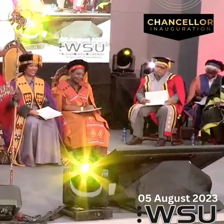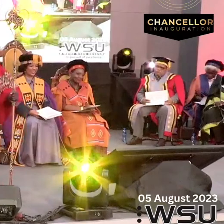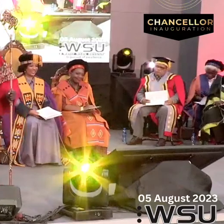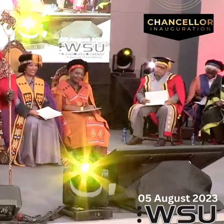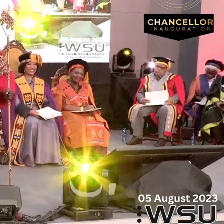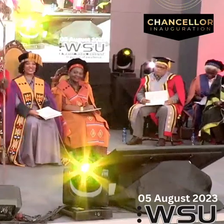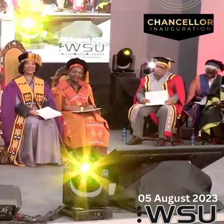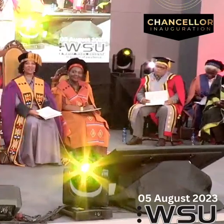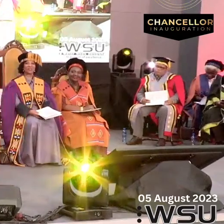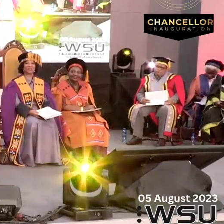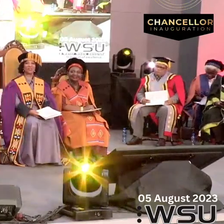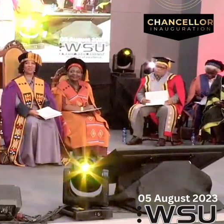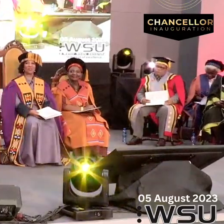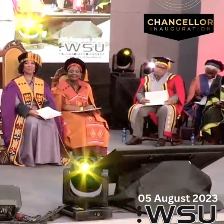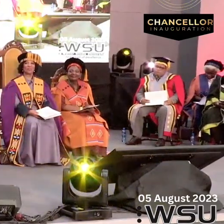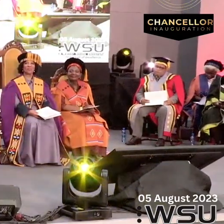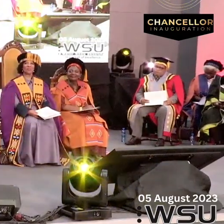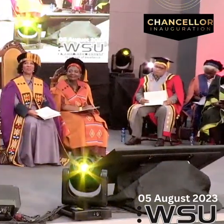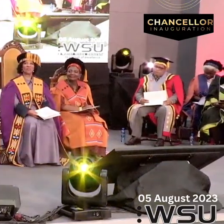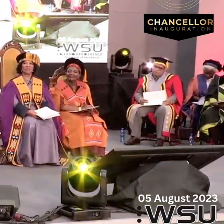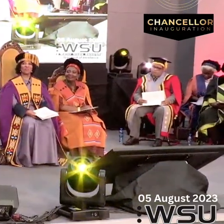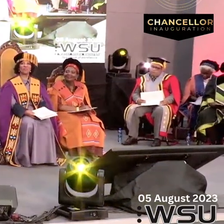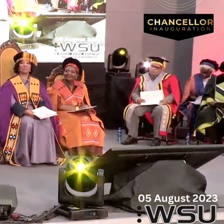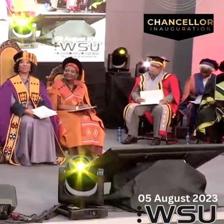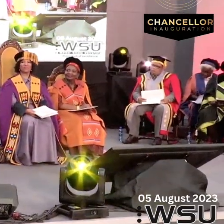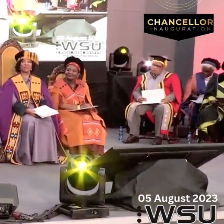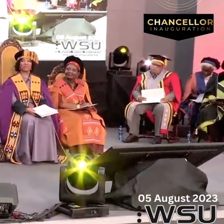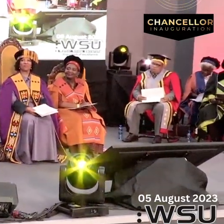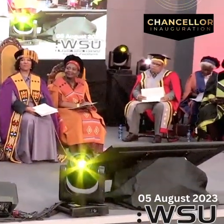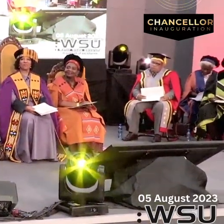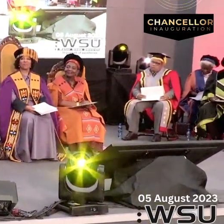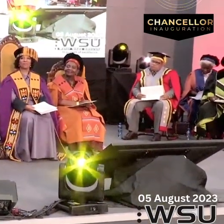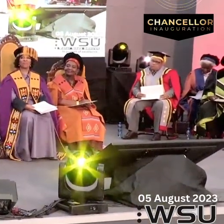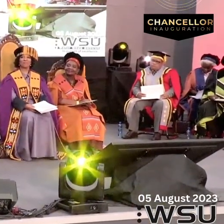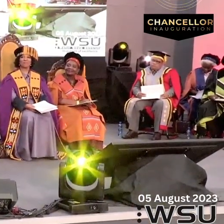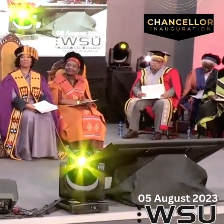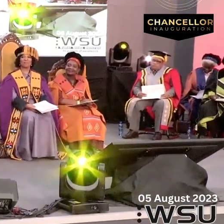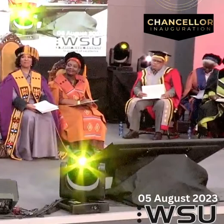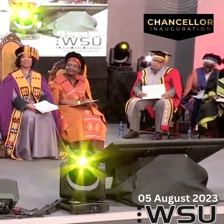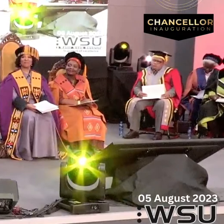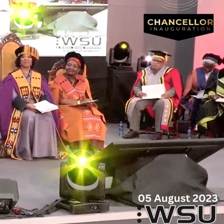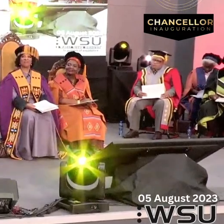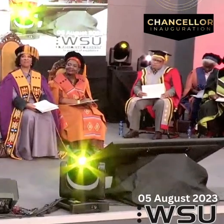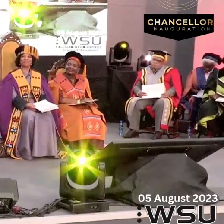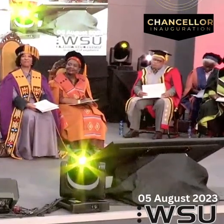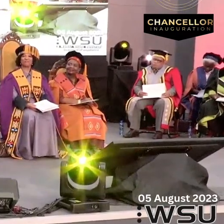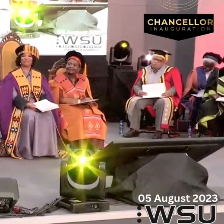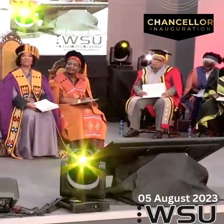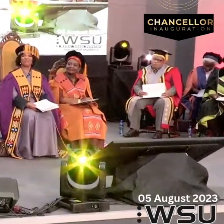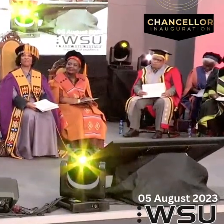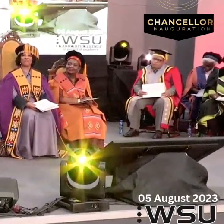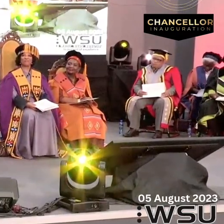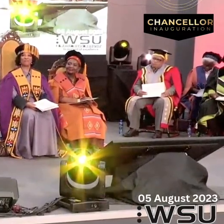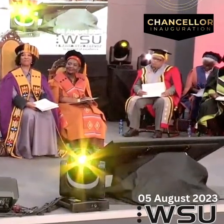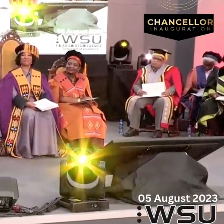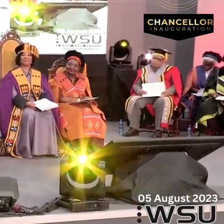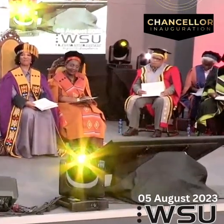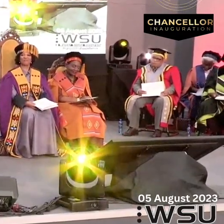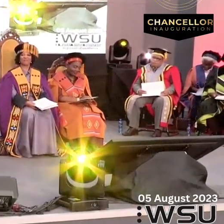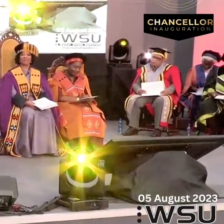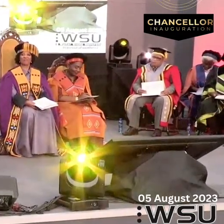Masiyembo, Mamthembu, Thukela, Bafane, Mlamba